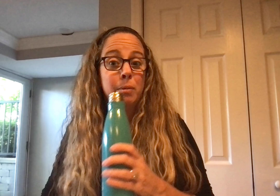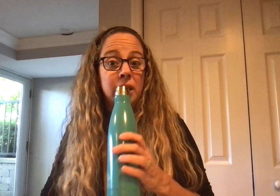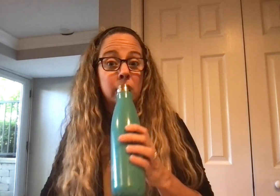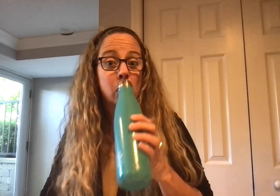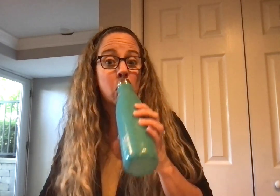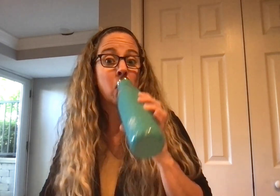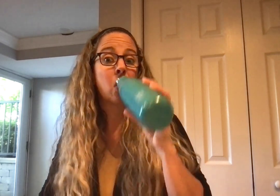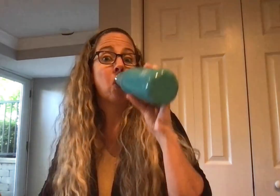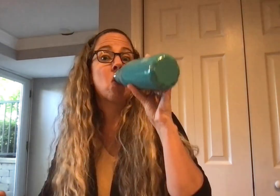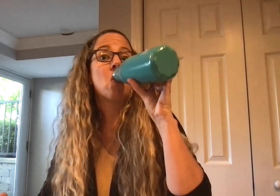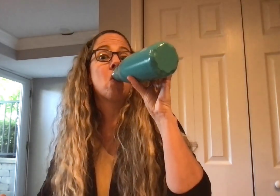Maybe